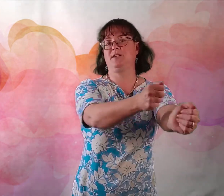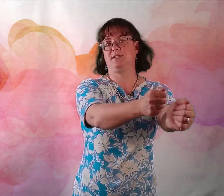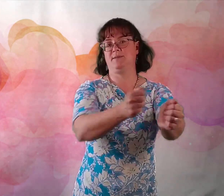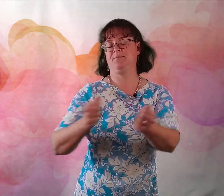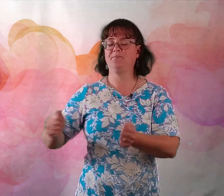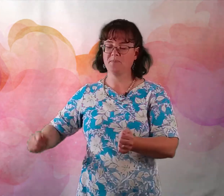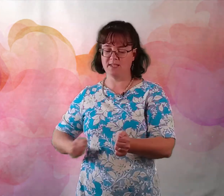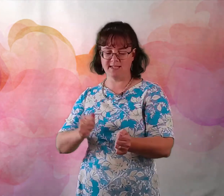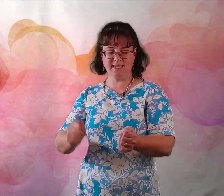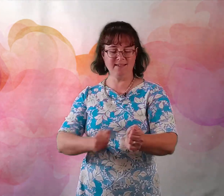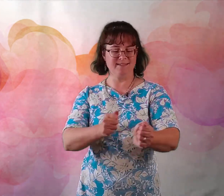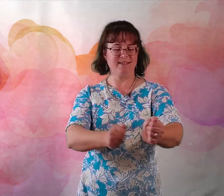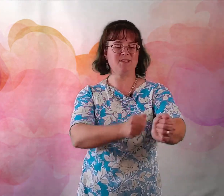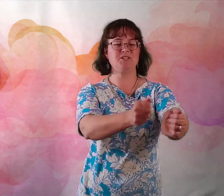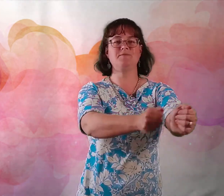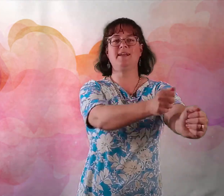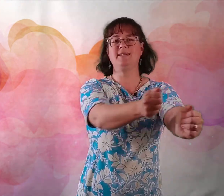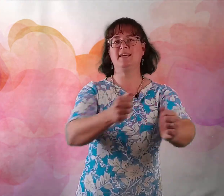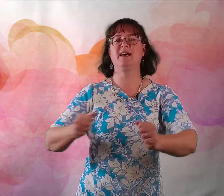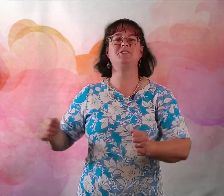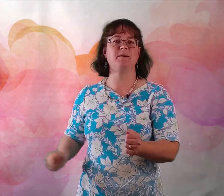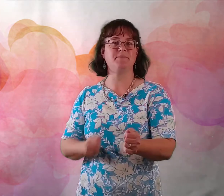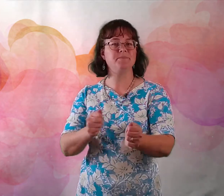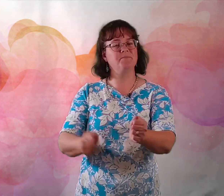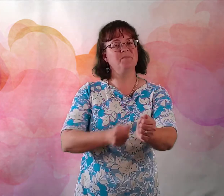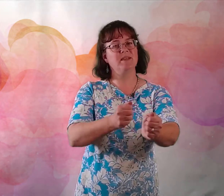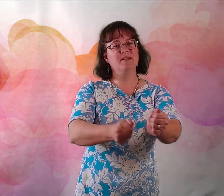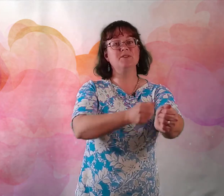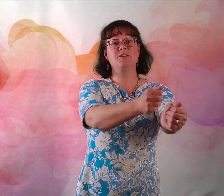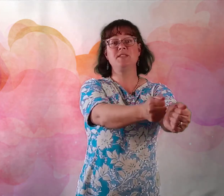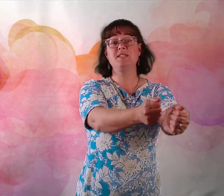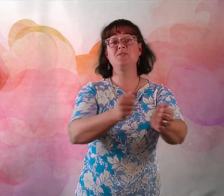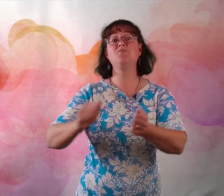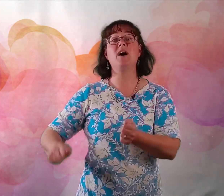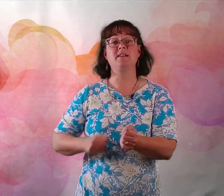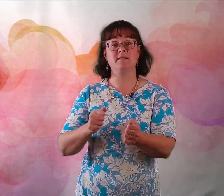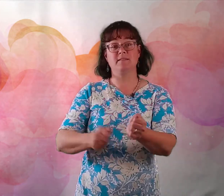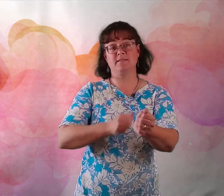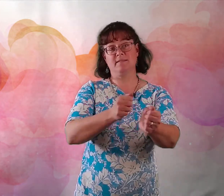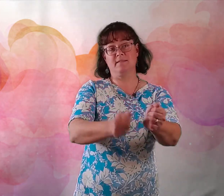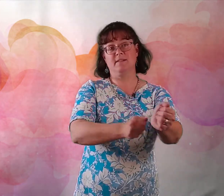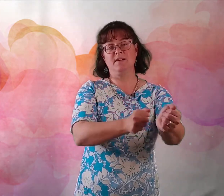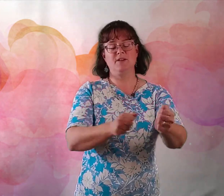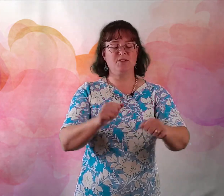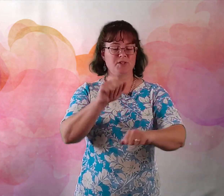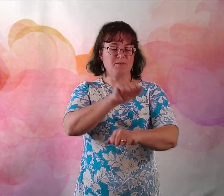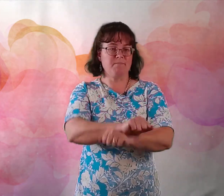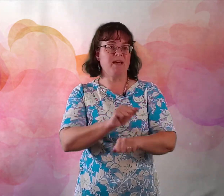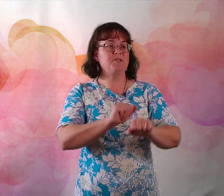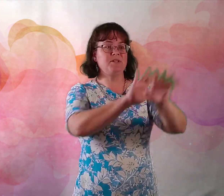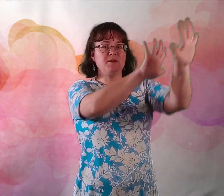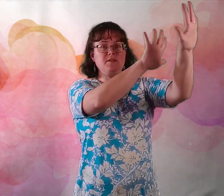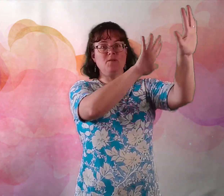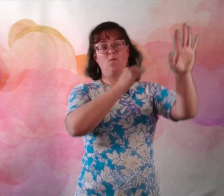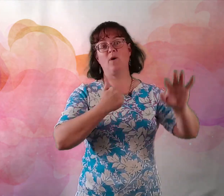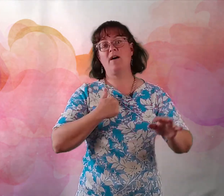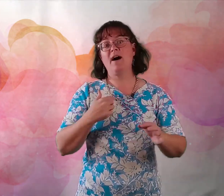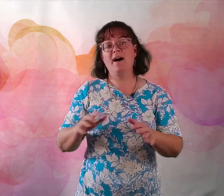it. See? He's just running to catch up. So this is run. So the mountain where